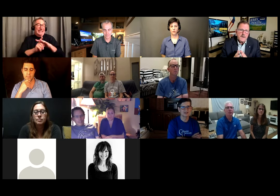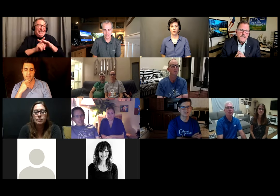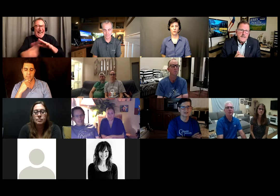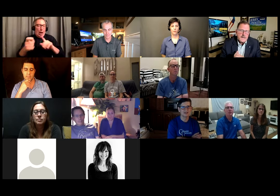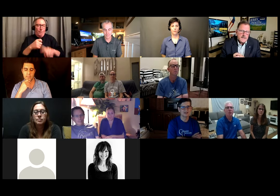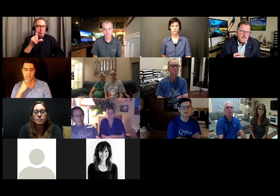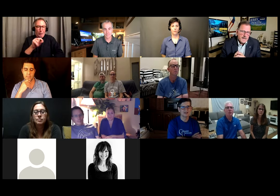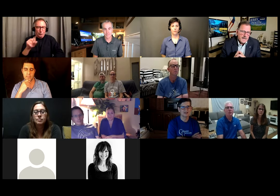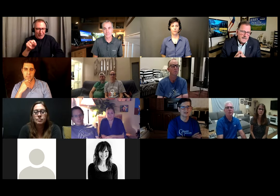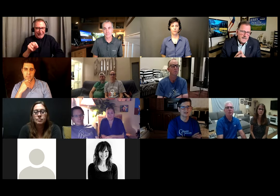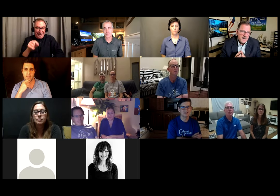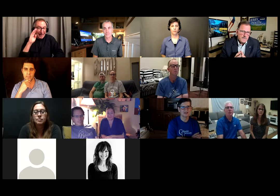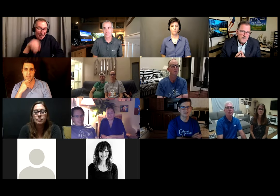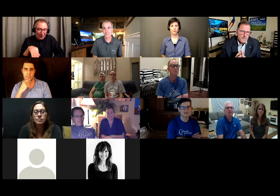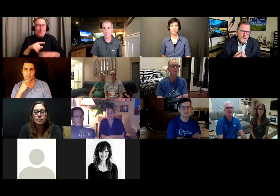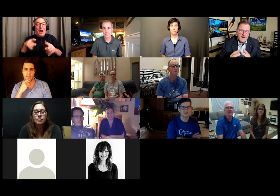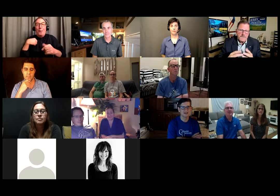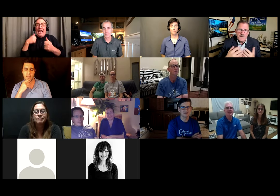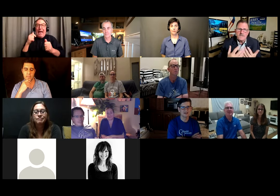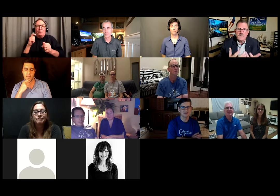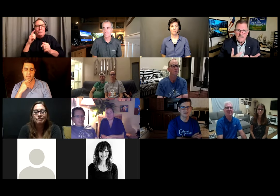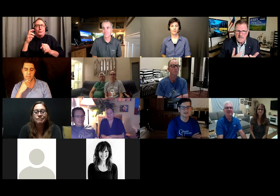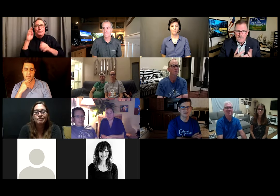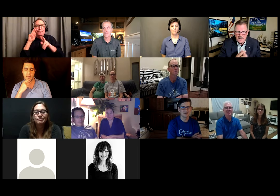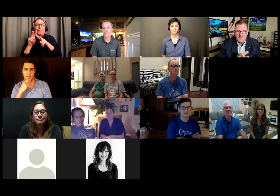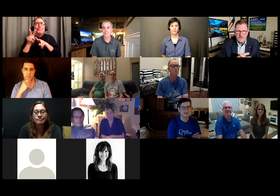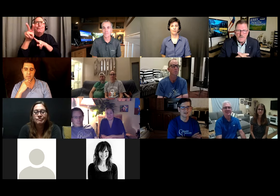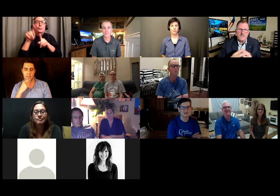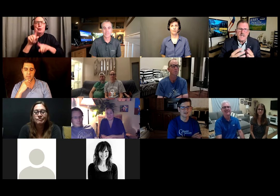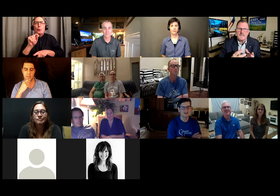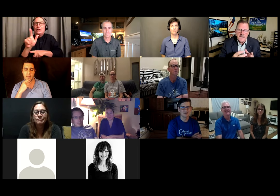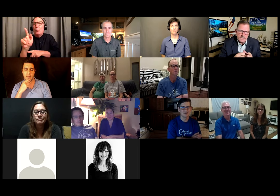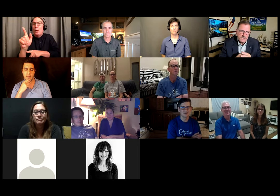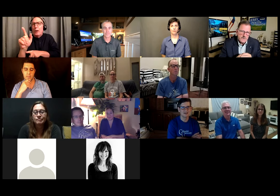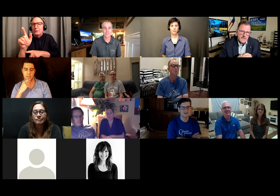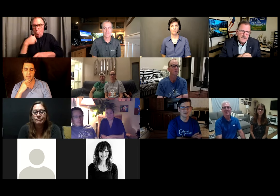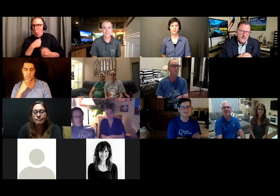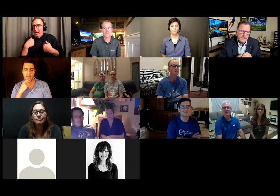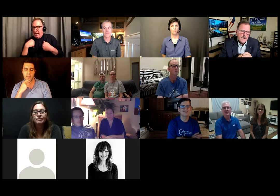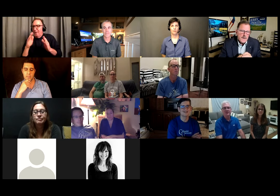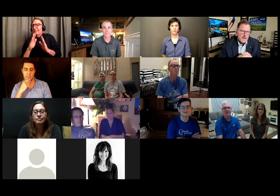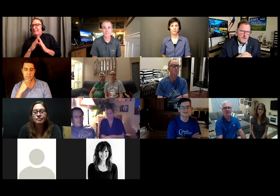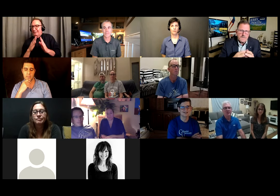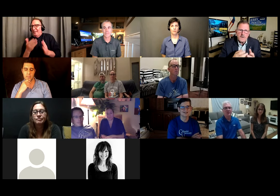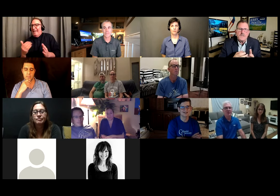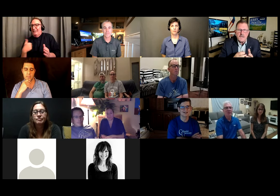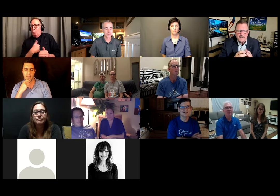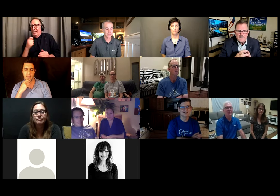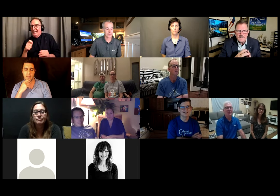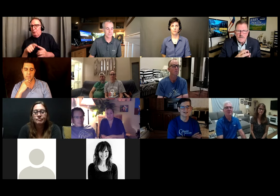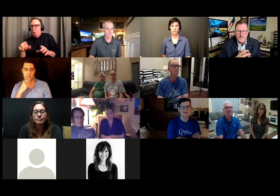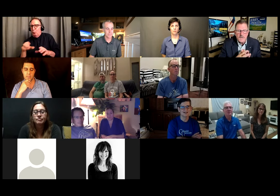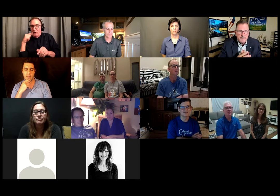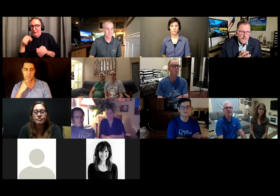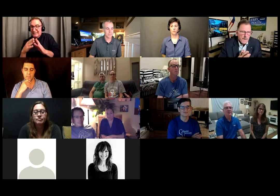corner. And we have things in the city that we need to do, and this next council will need to do. And one of the first things